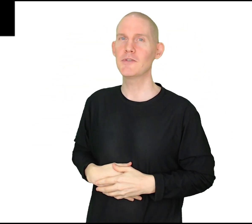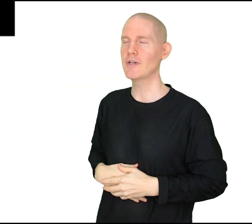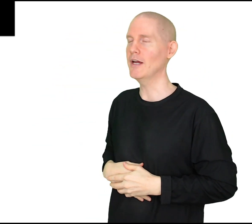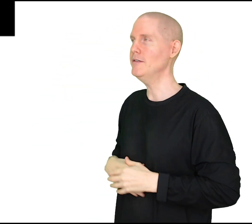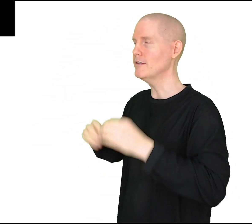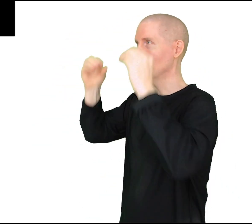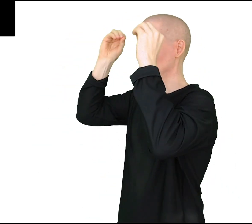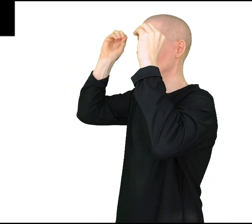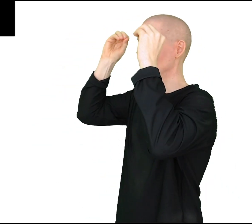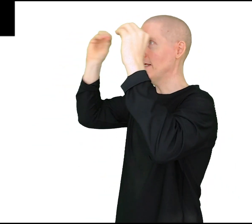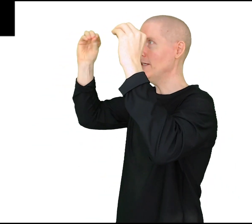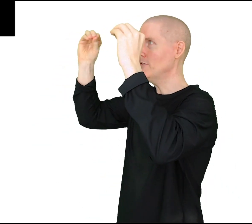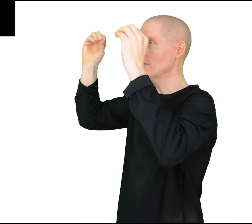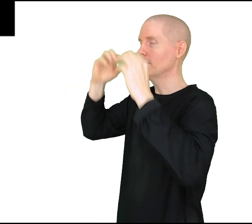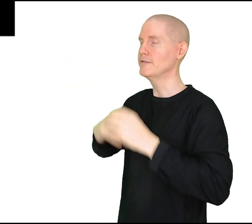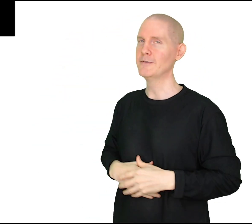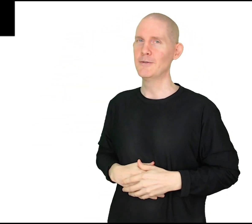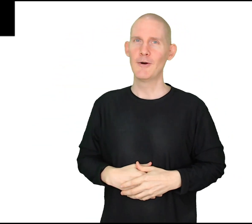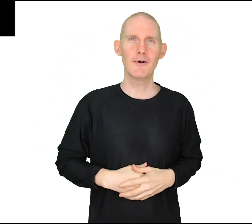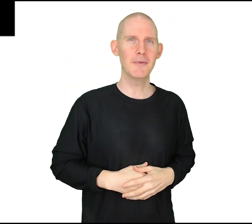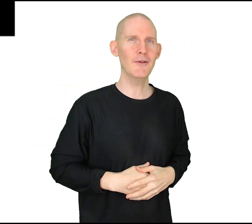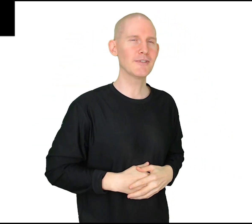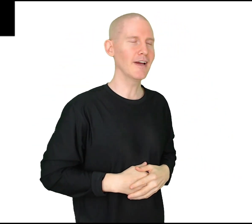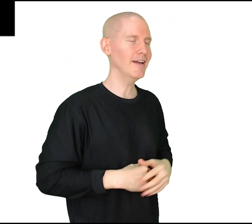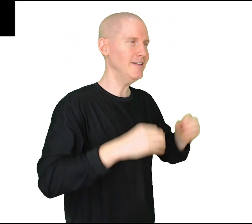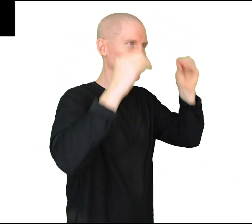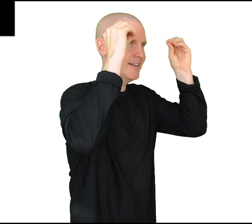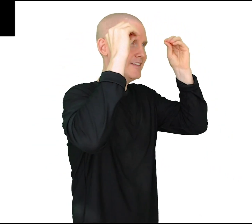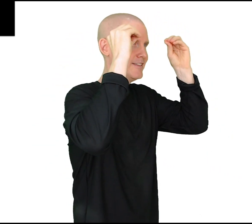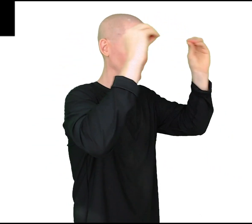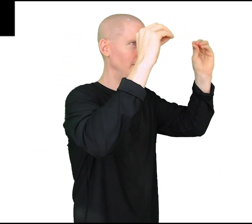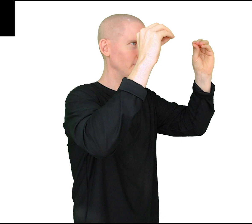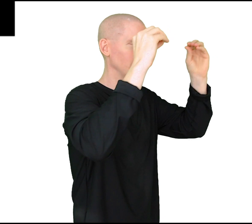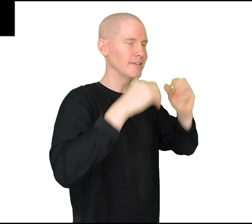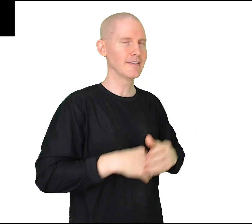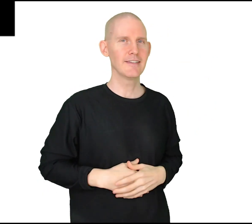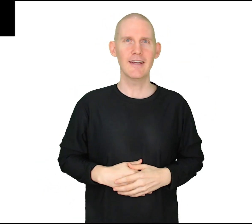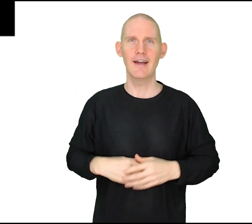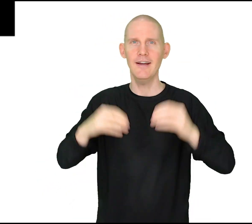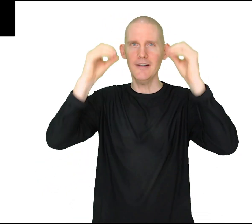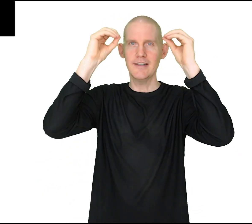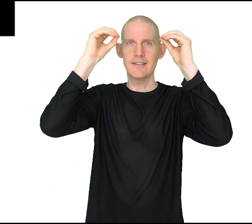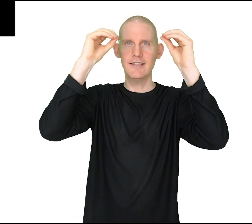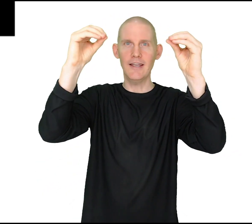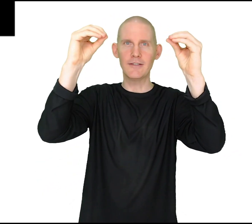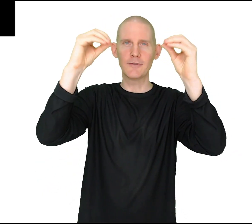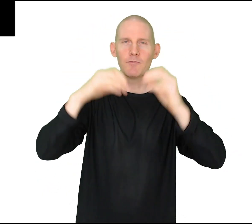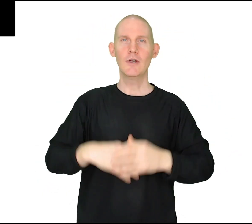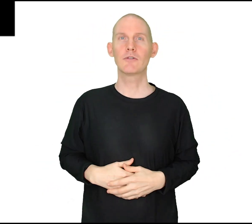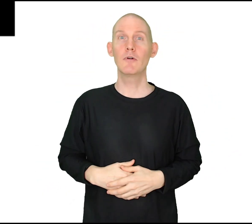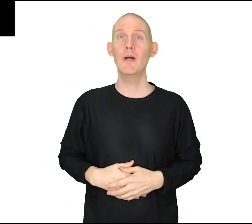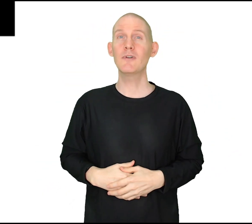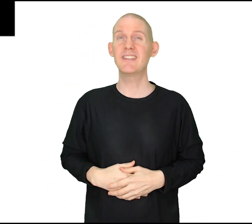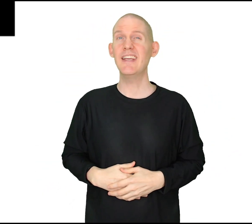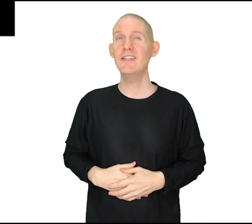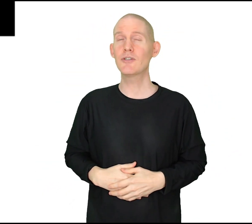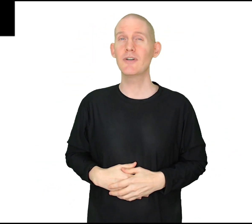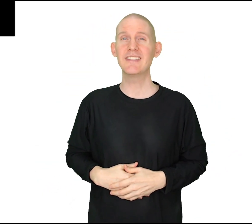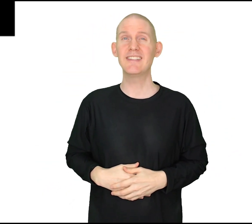side, teach. From the other side, teach. Teach. So remember, teacher is